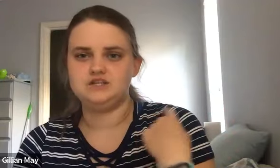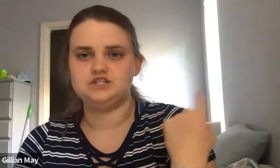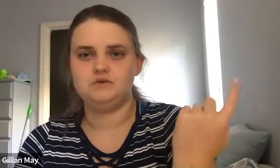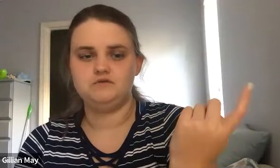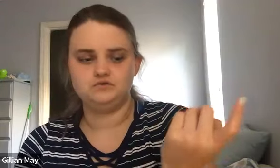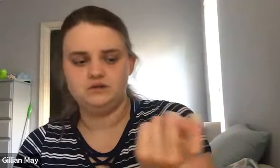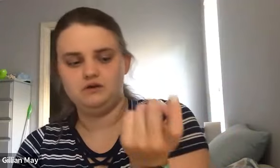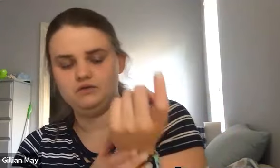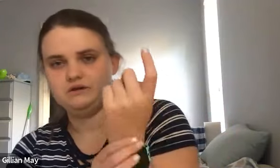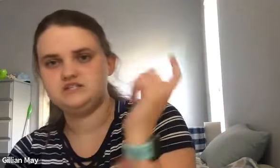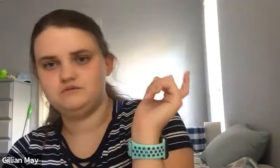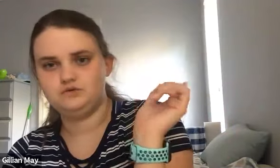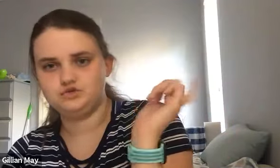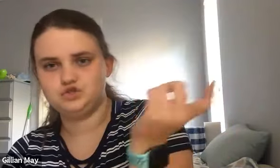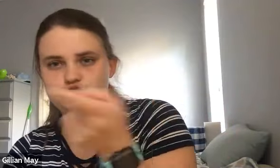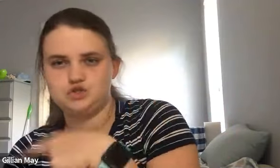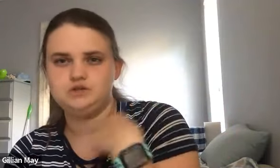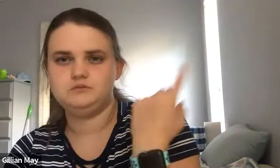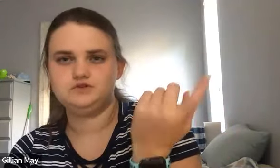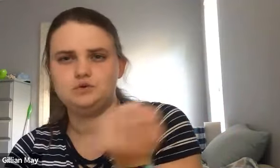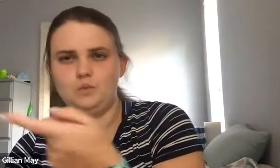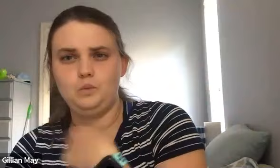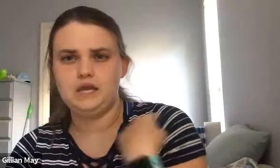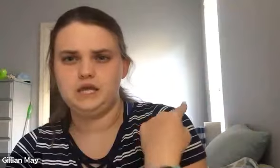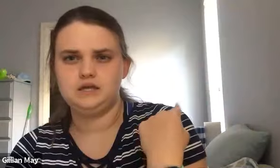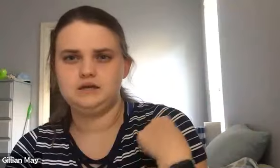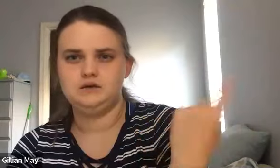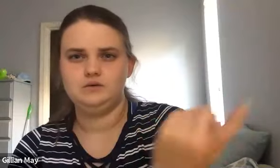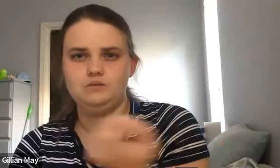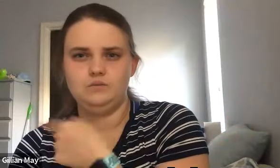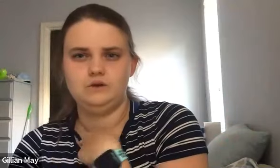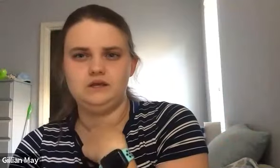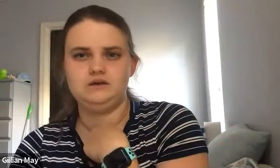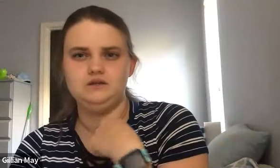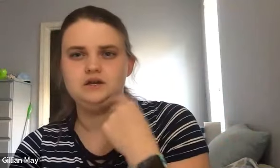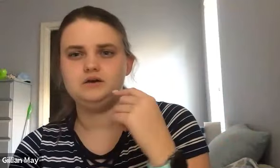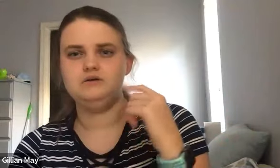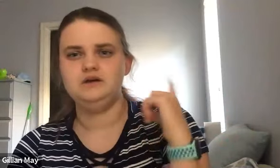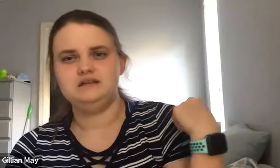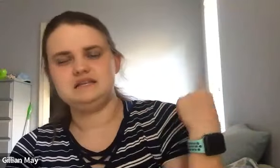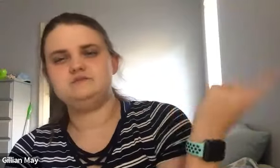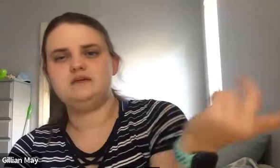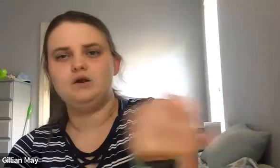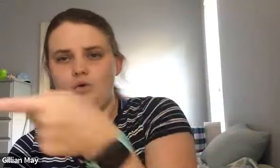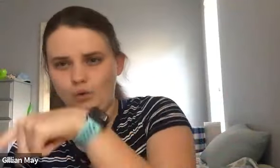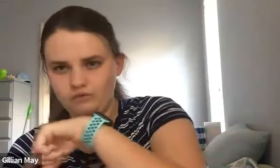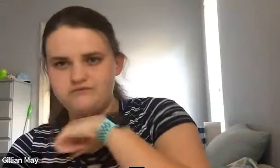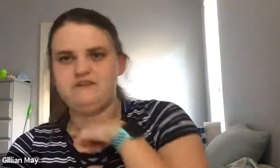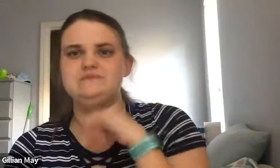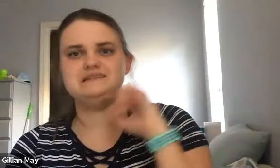just do a full, like on the wrist, do a full circular motion. We, you know, doesn't have to be that whole famous